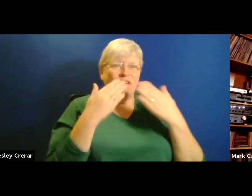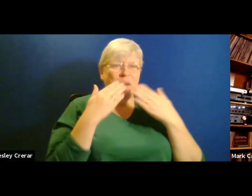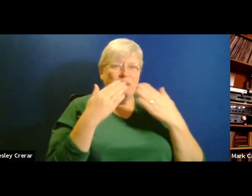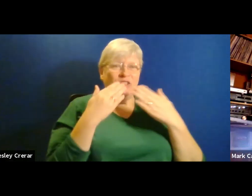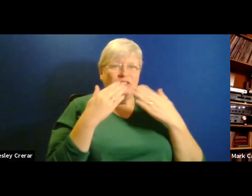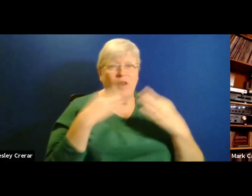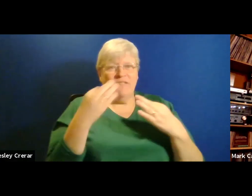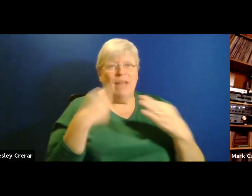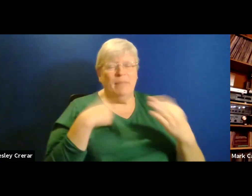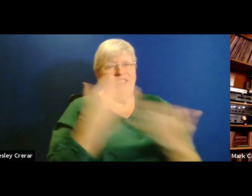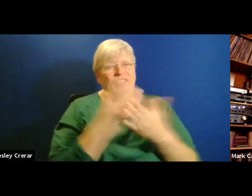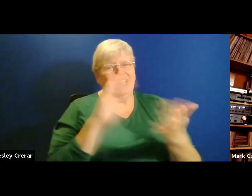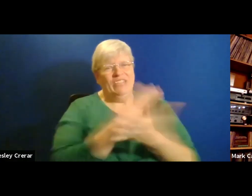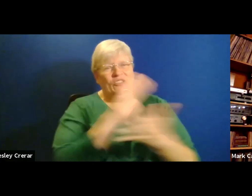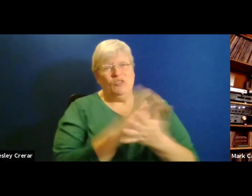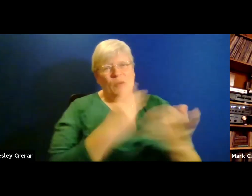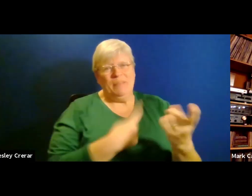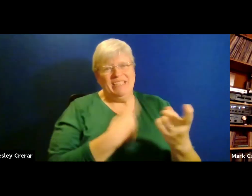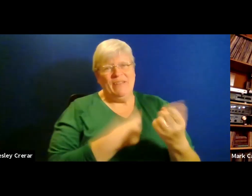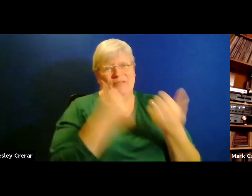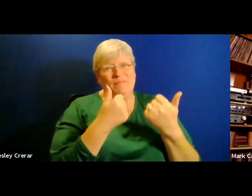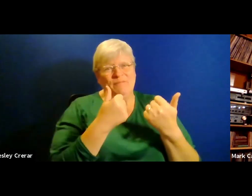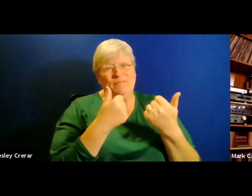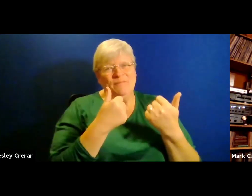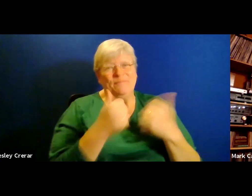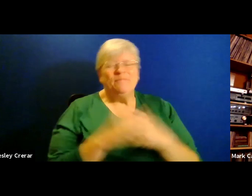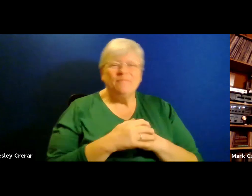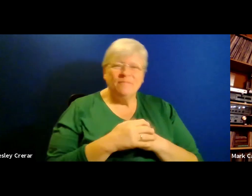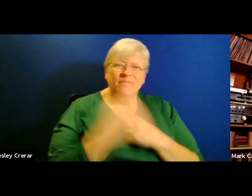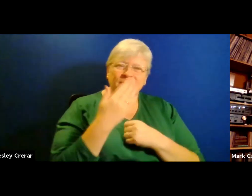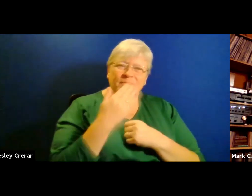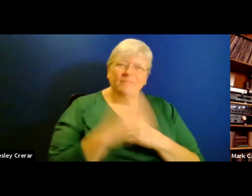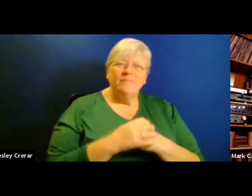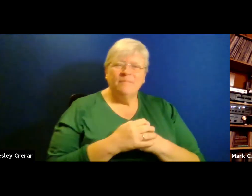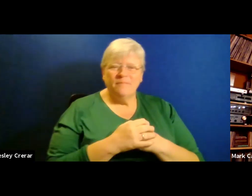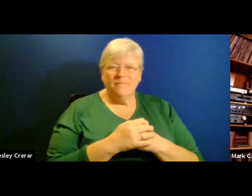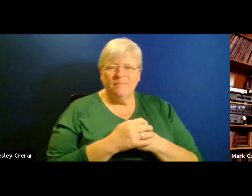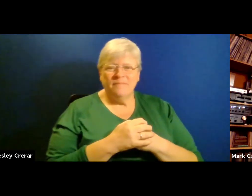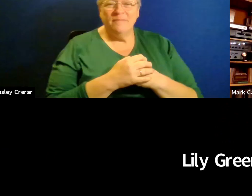me. I'm really enjoying all the voices we're hearing tonight. Thank you.